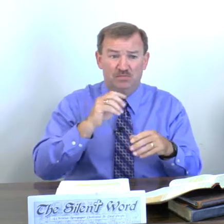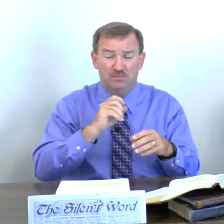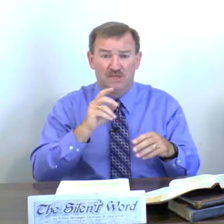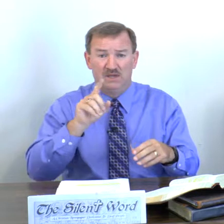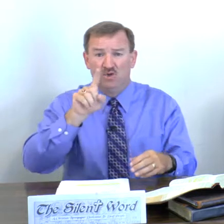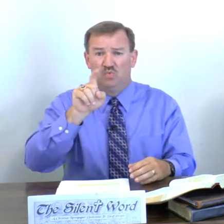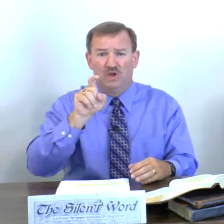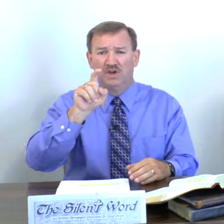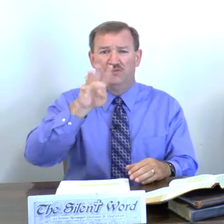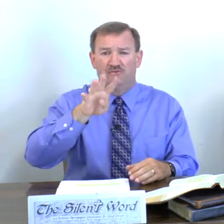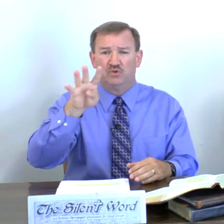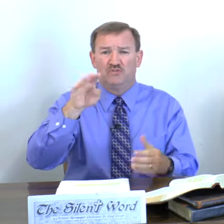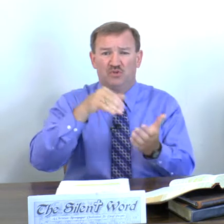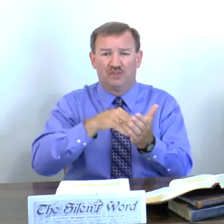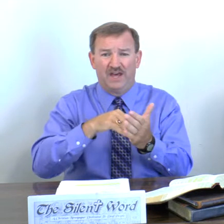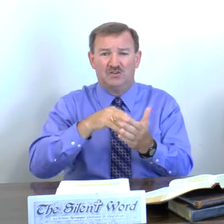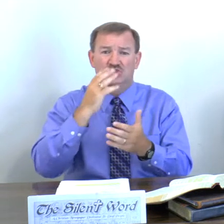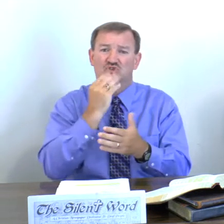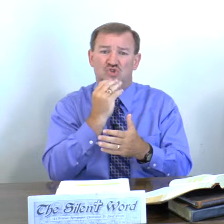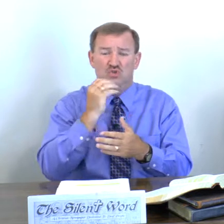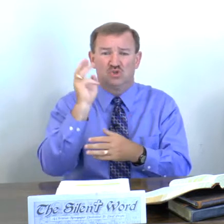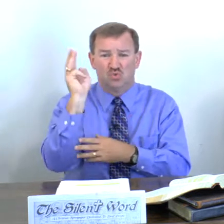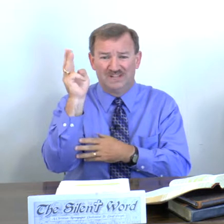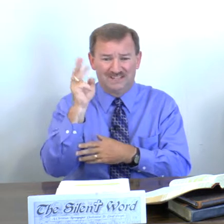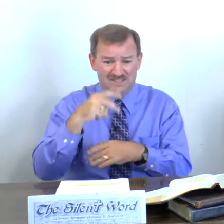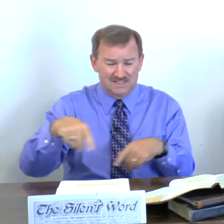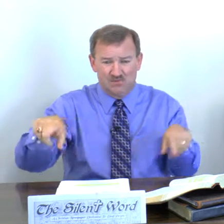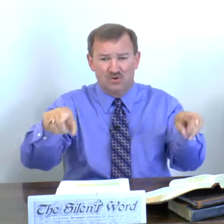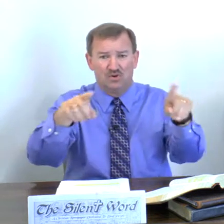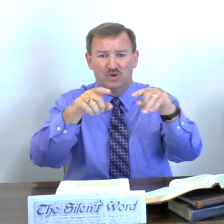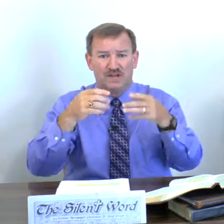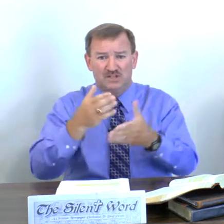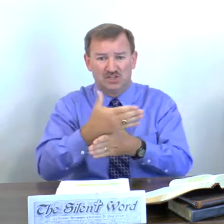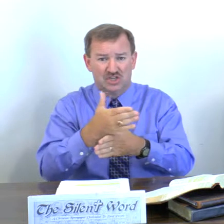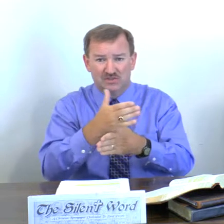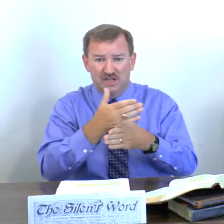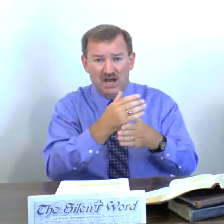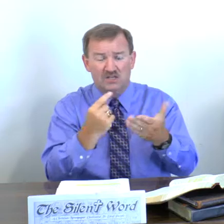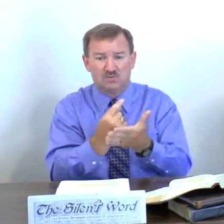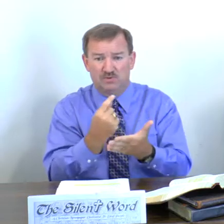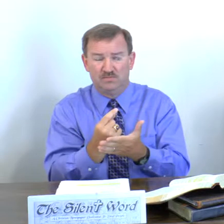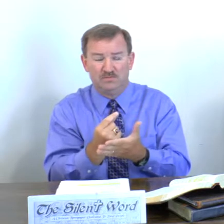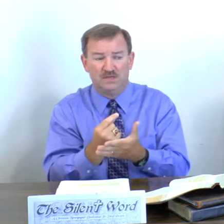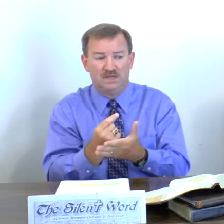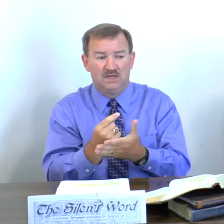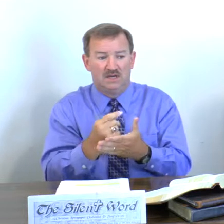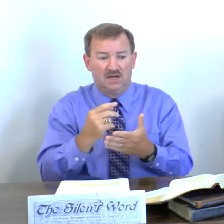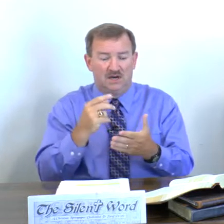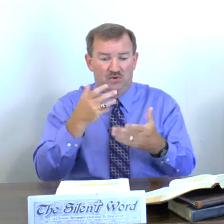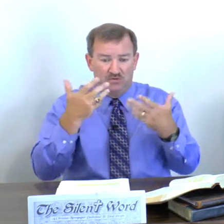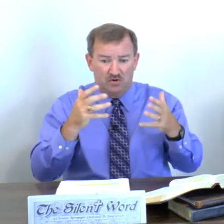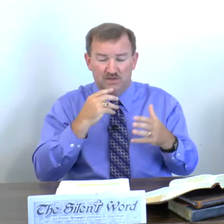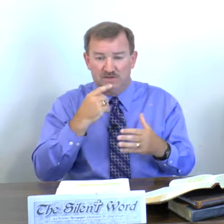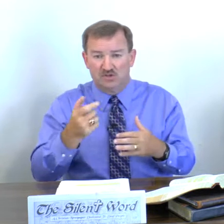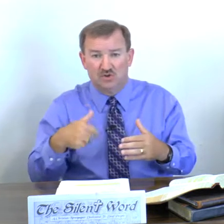will be 144,000 Jewish witnesses that will go around and share the gospel. We've already been told